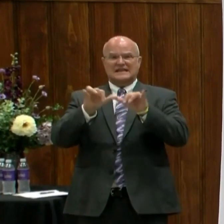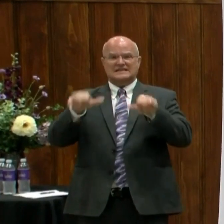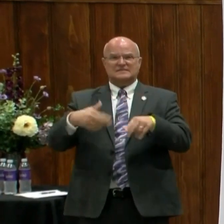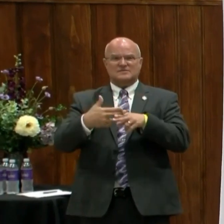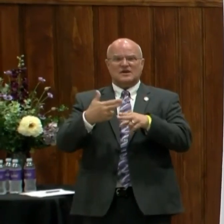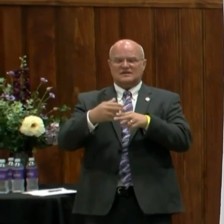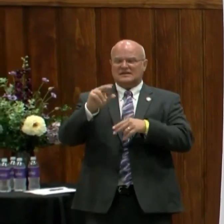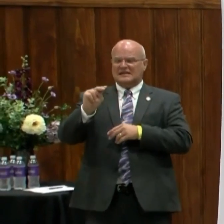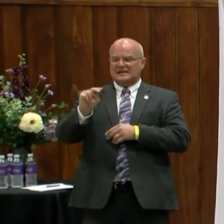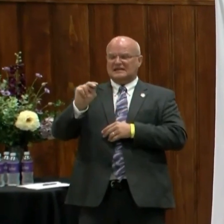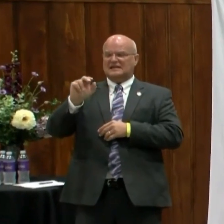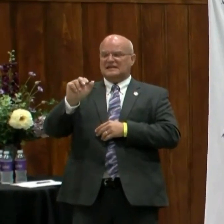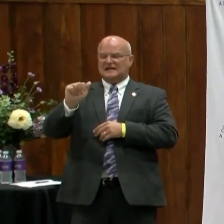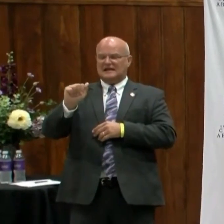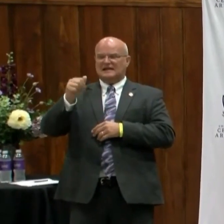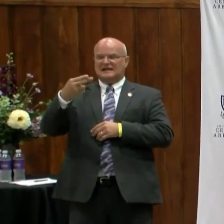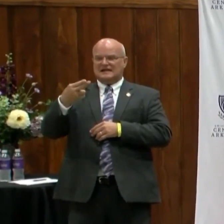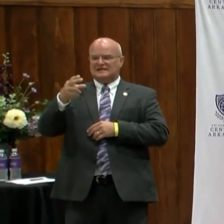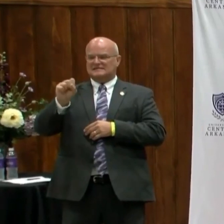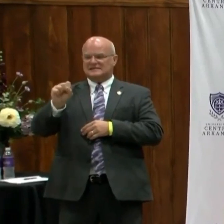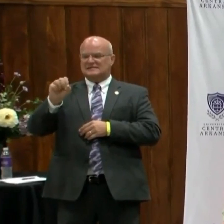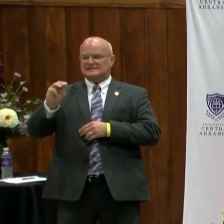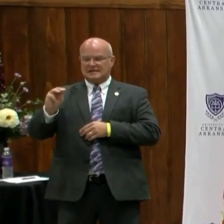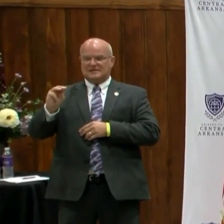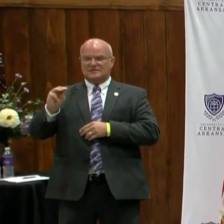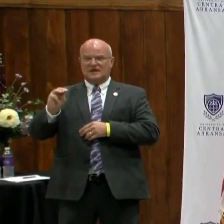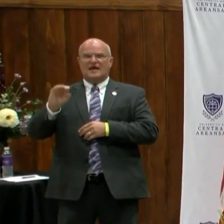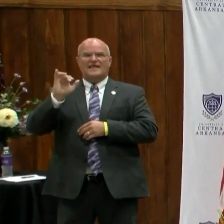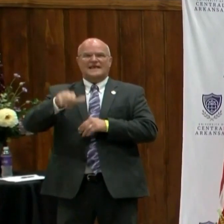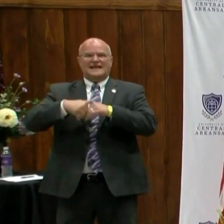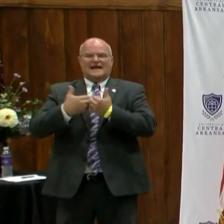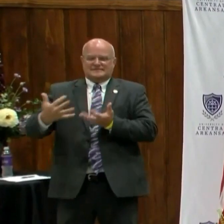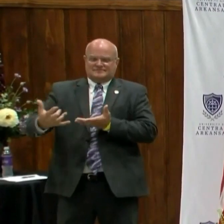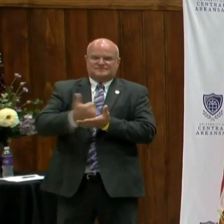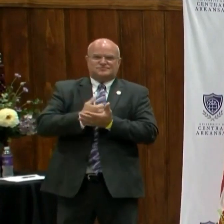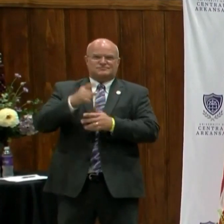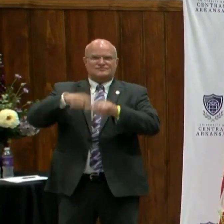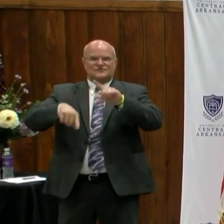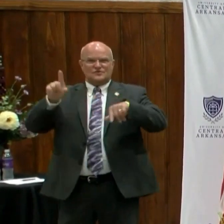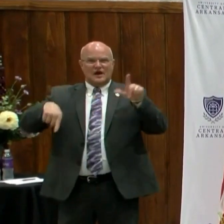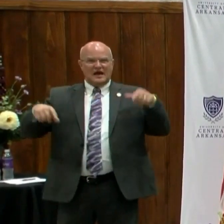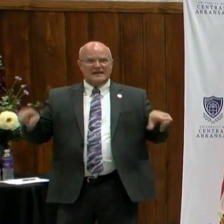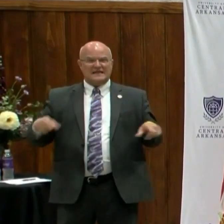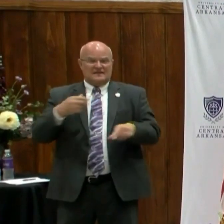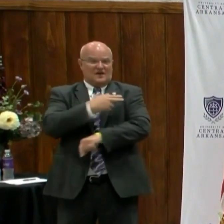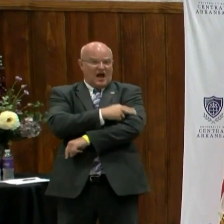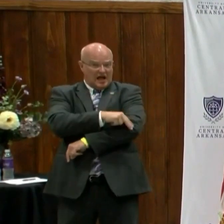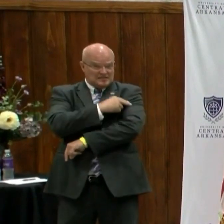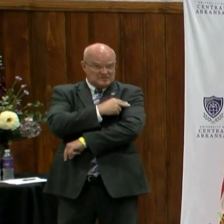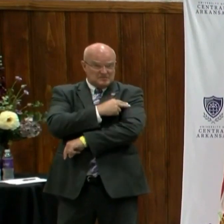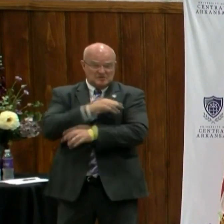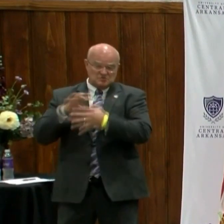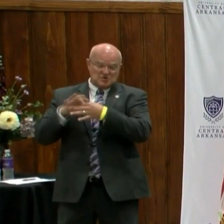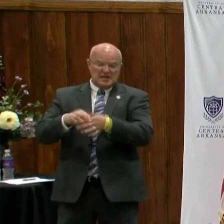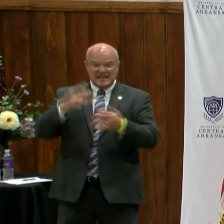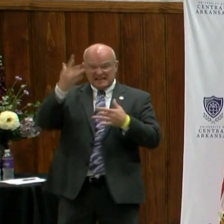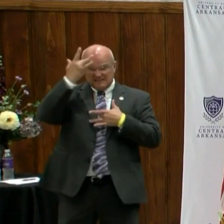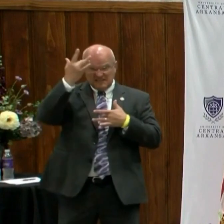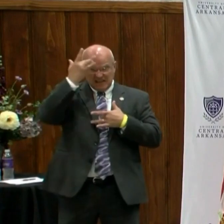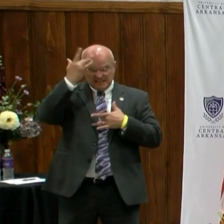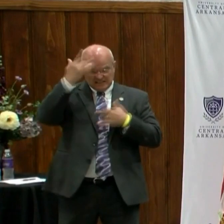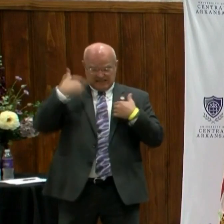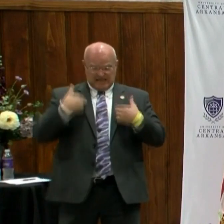the NHSN, which the CDC put up to collect information on a wide variety of hospital-related